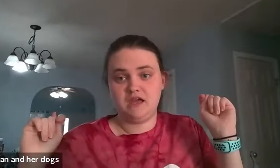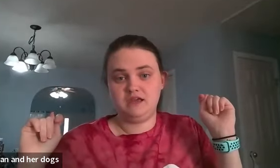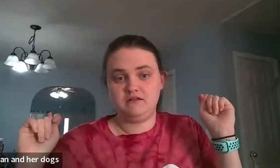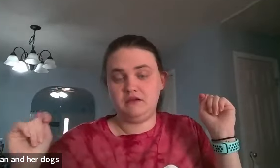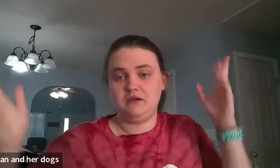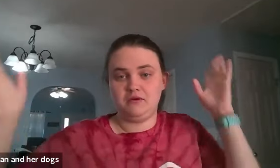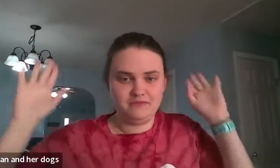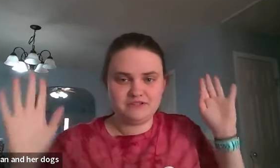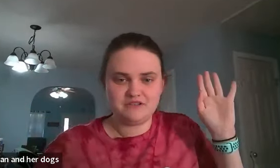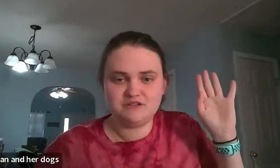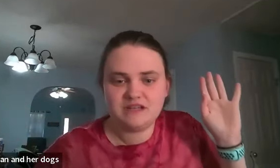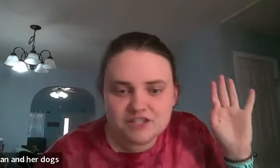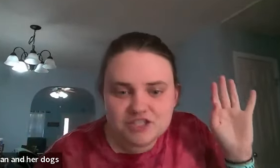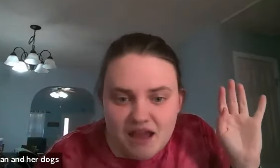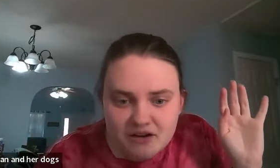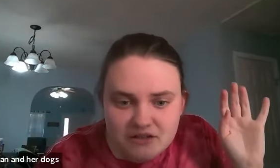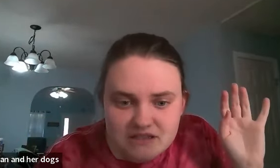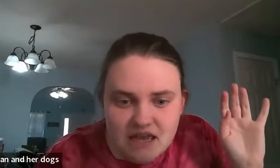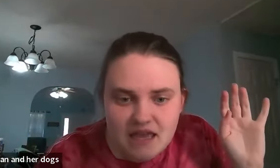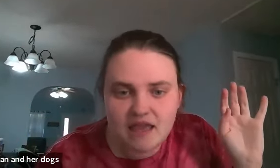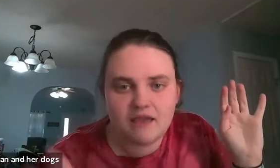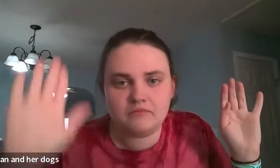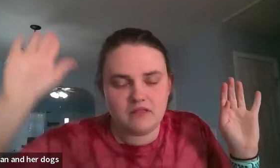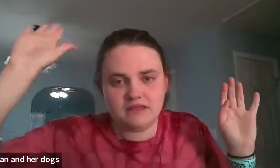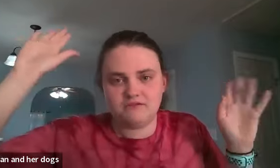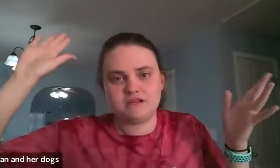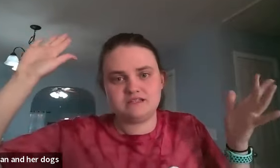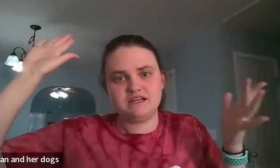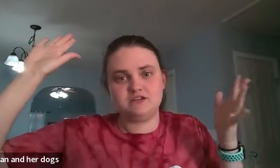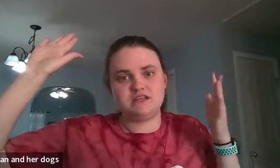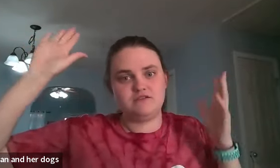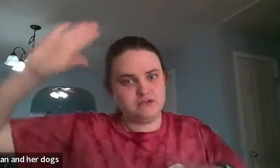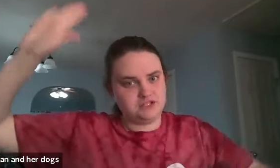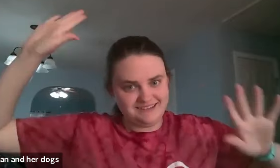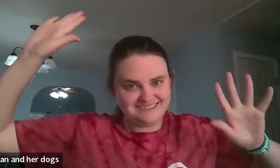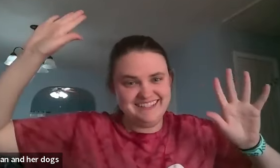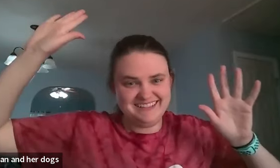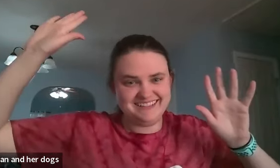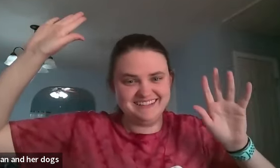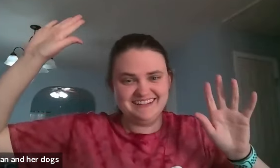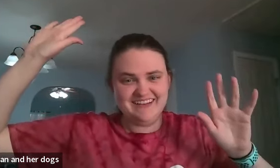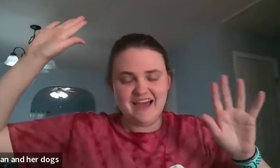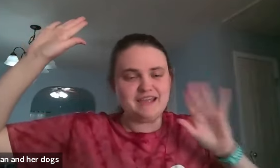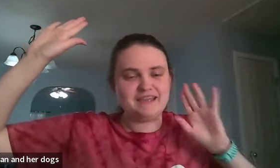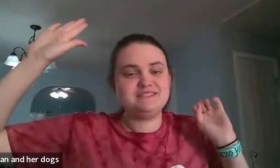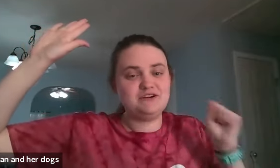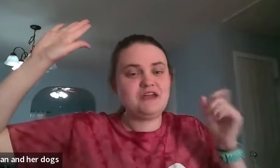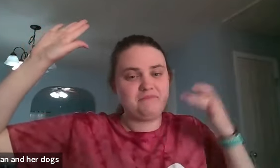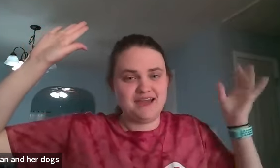Like, here, we'll do this. You can either chat or you can say, like, if you want to sign it yourself, raise your hand. I have still not